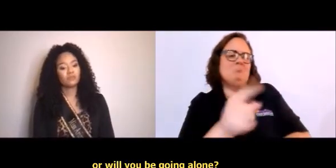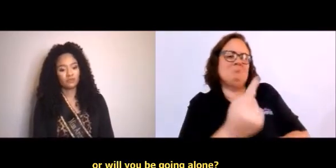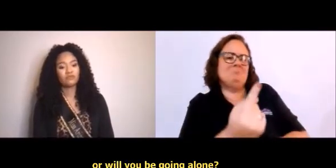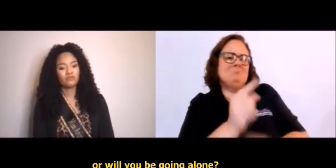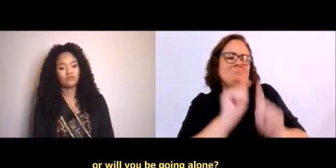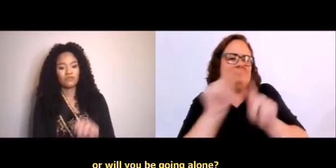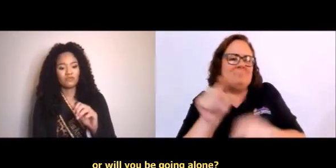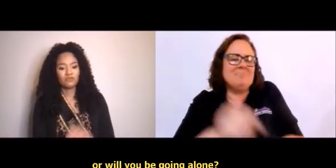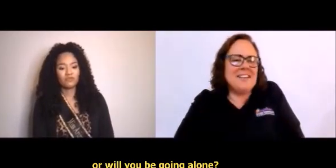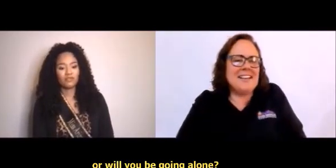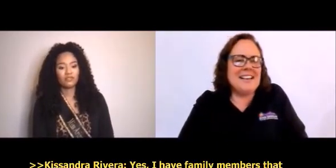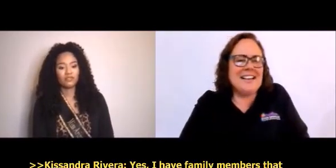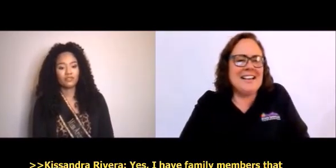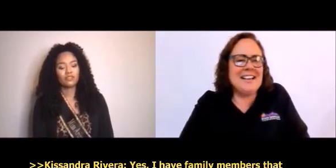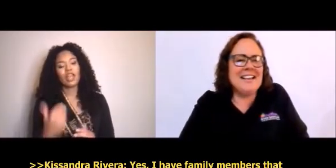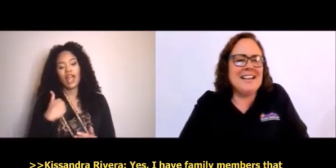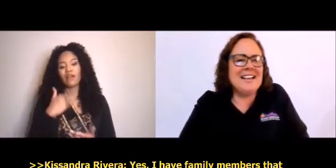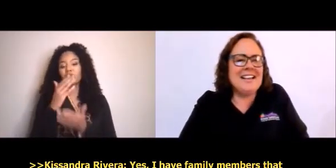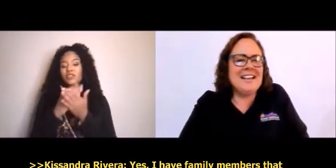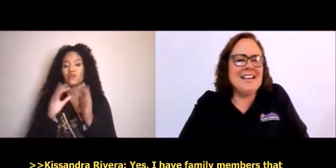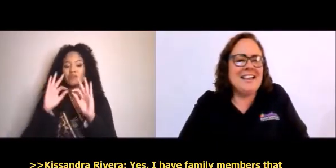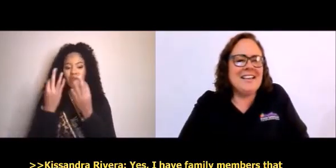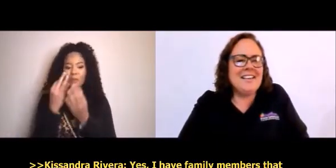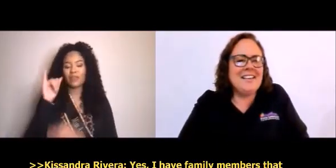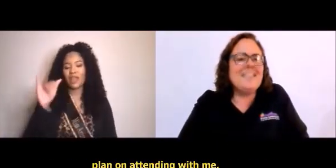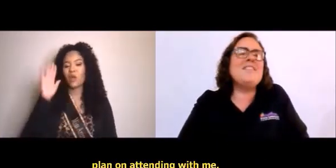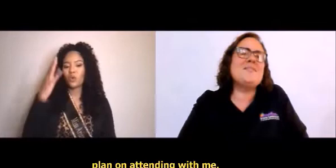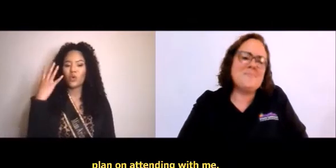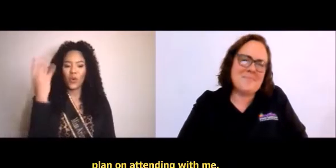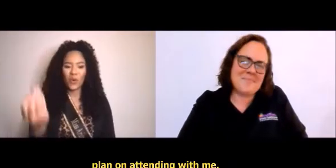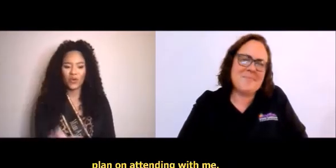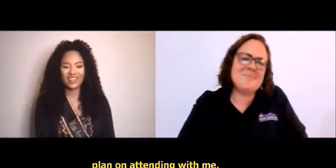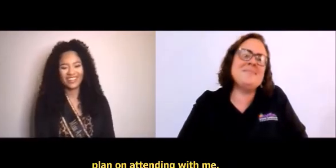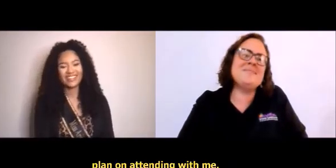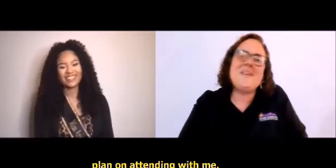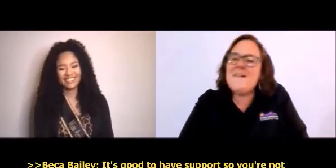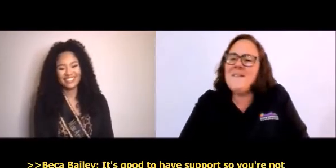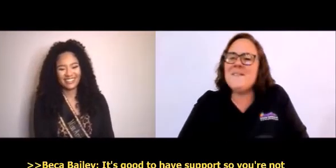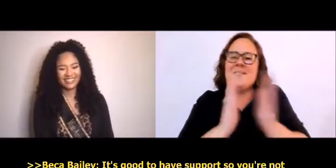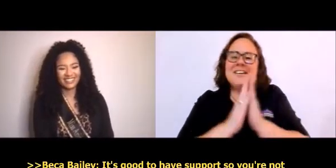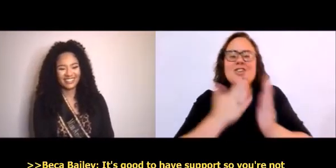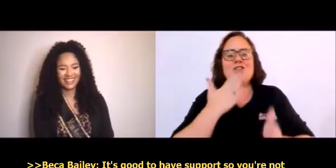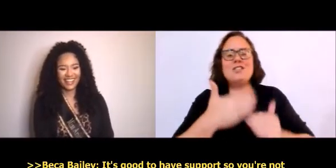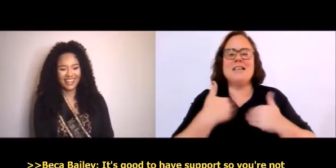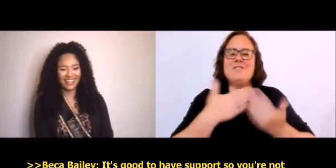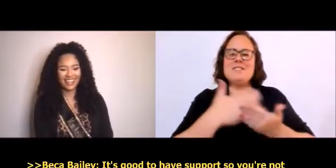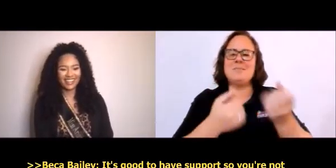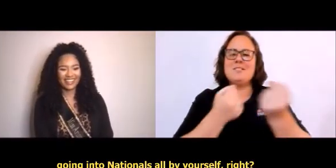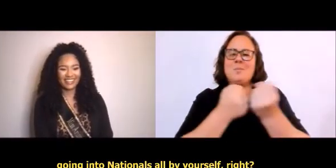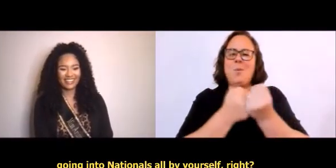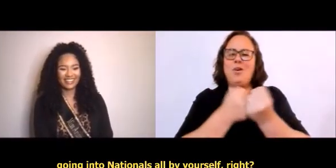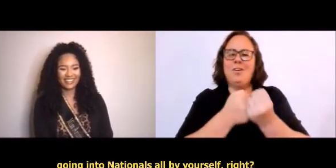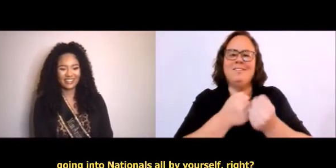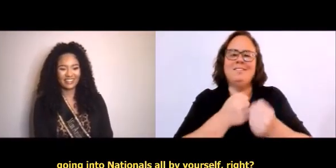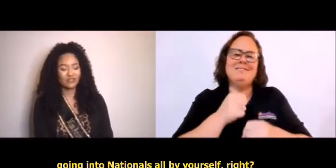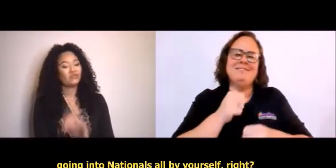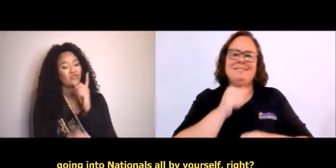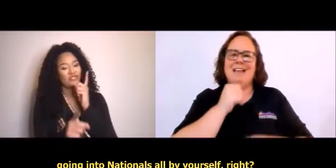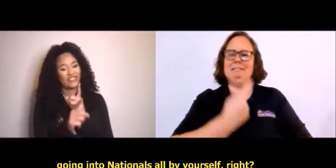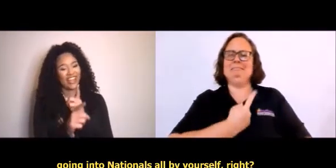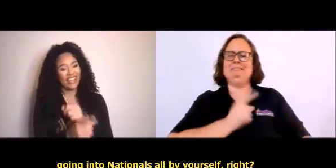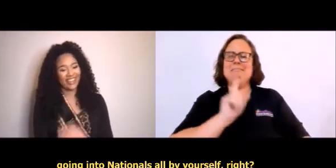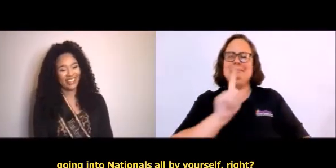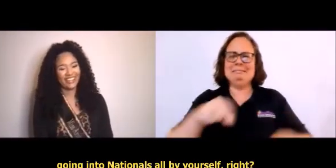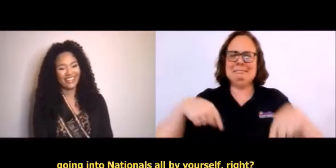you be going alone? Yes, I have family members that plan on attending with me. It's good to have support so you're not going into nationals all